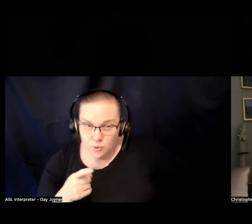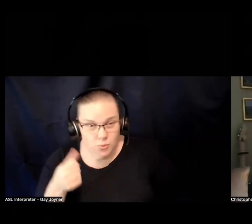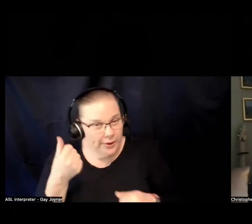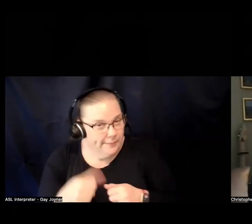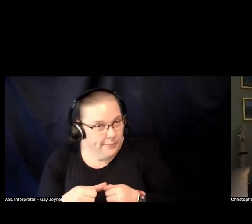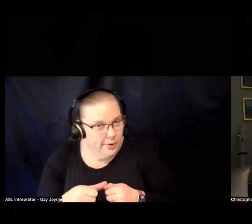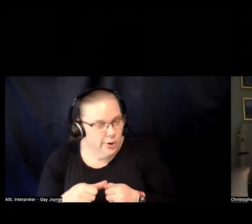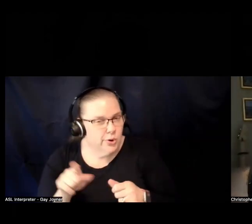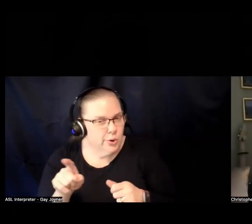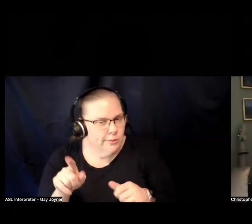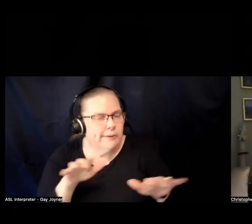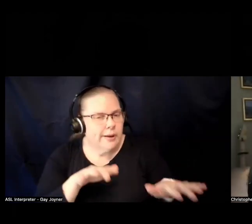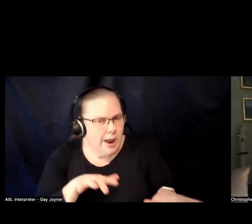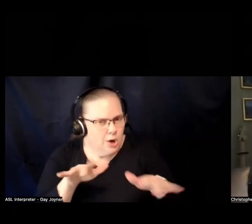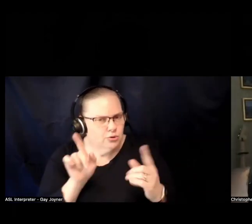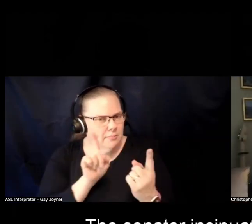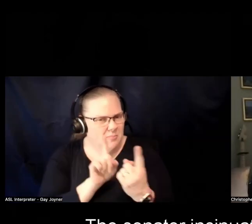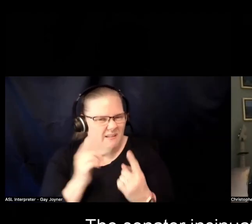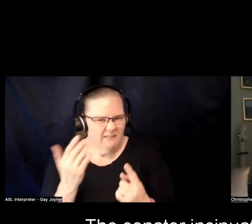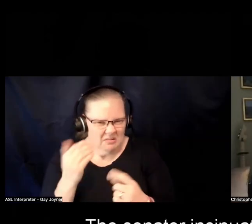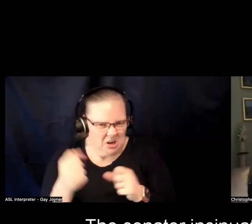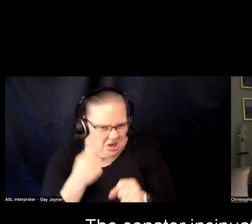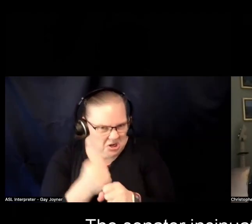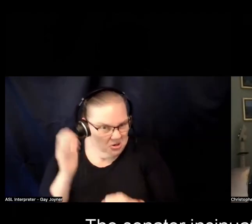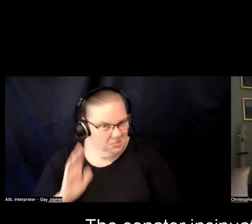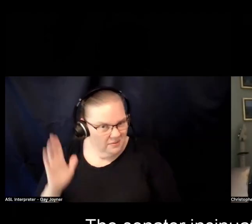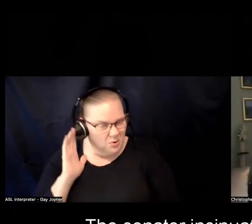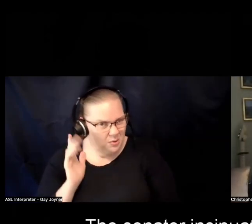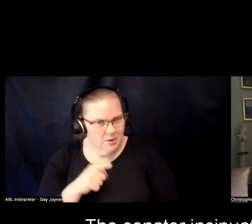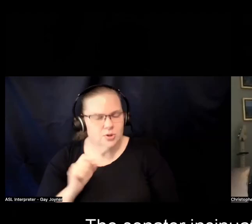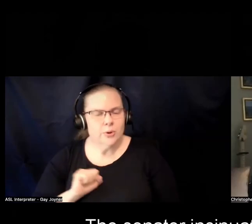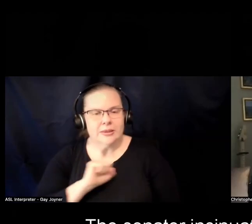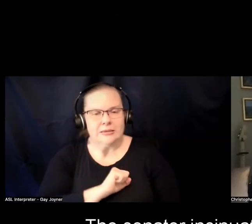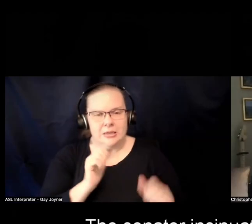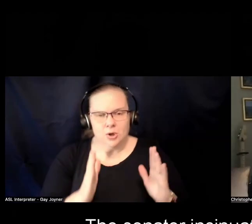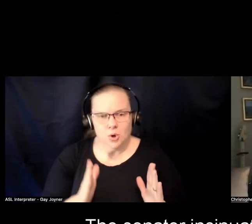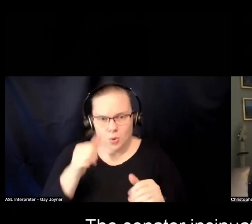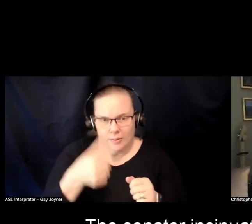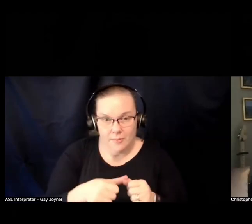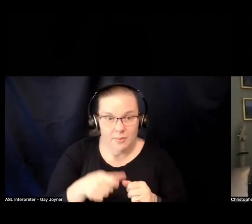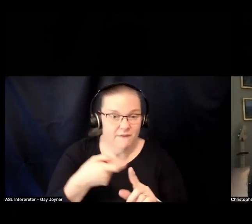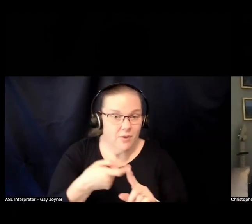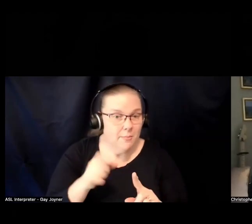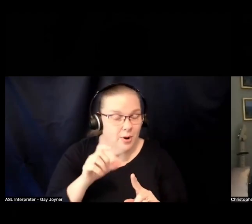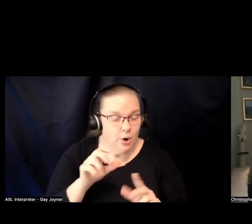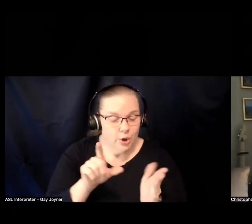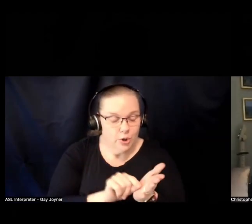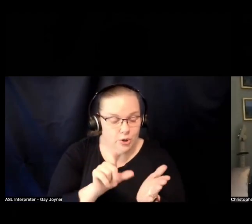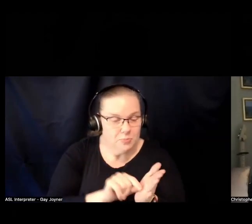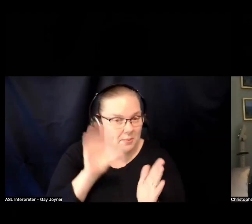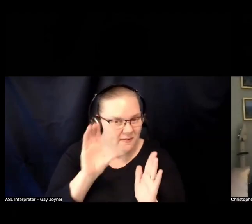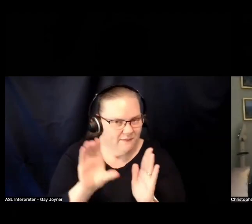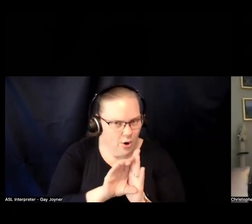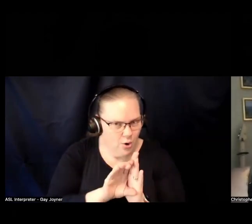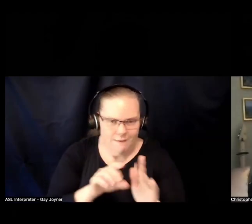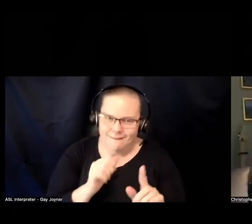he had casually met 15 years before. The senator insinuated that he was remembering her from newspaper photos rather than any communist